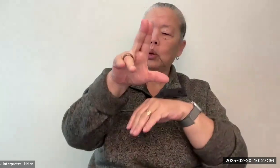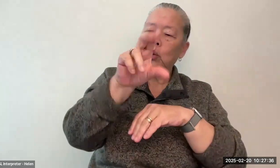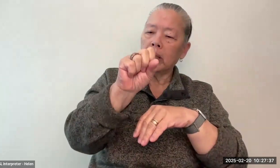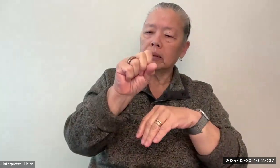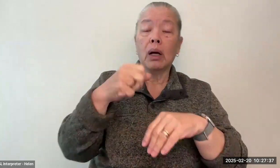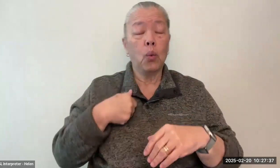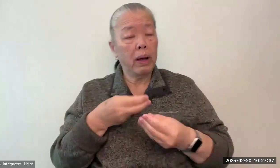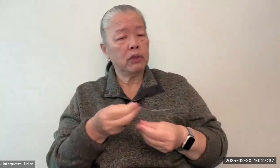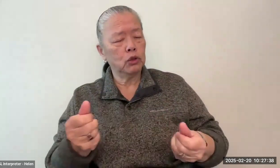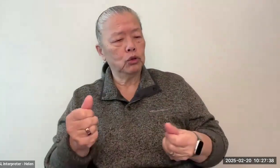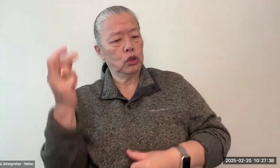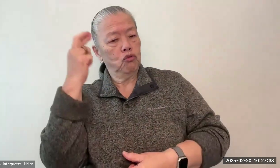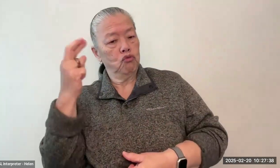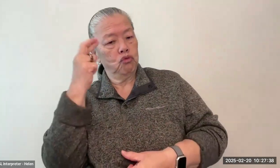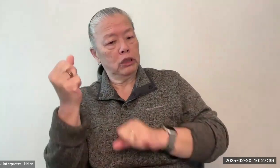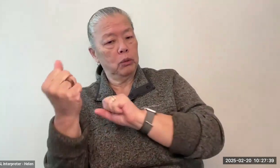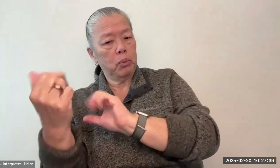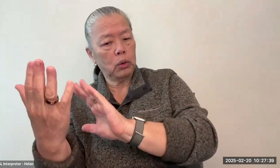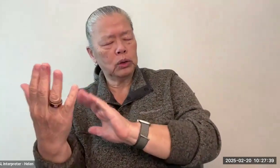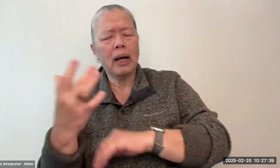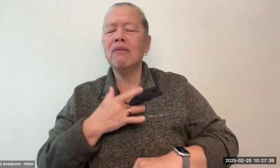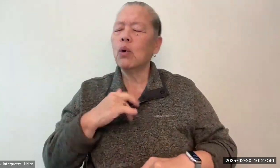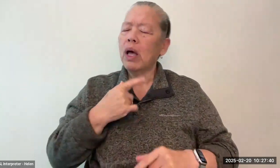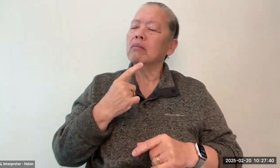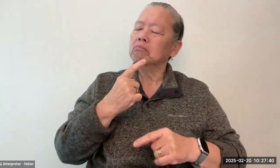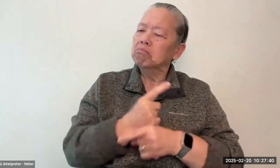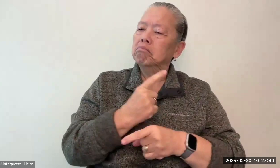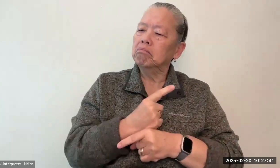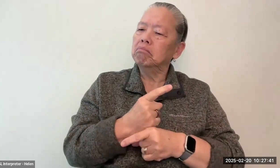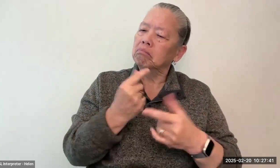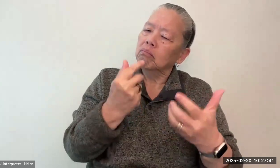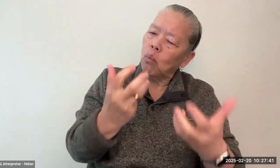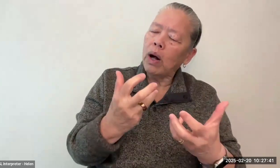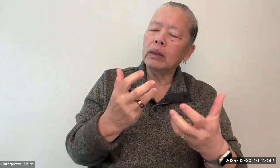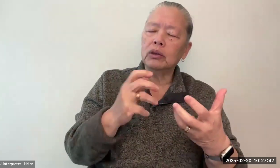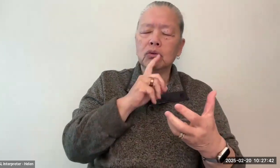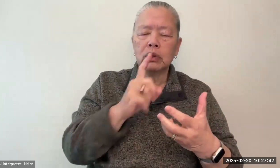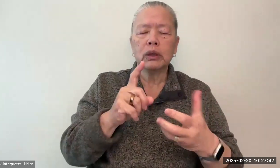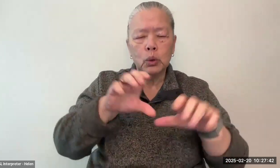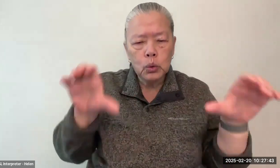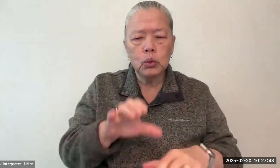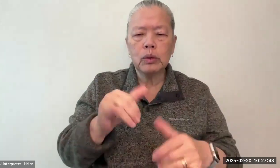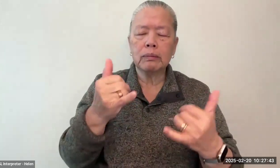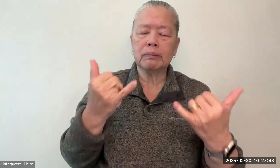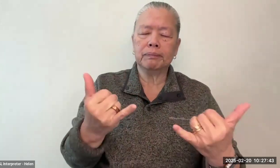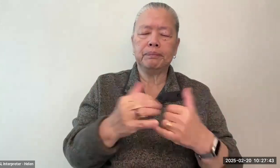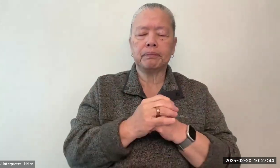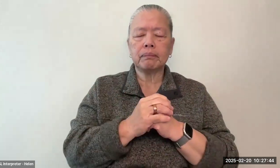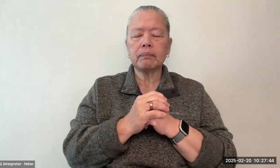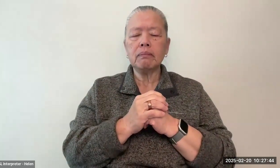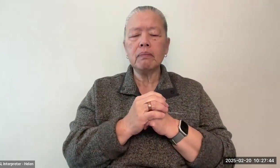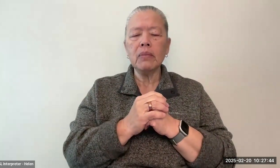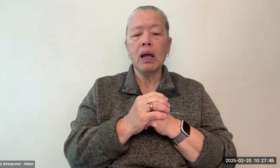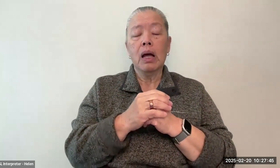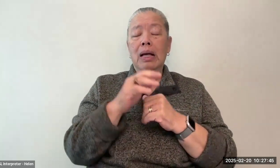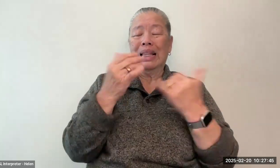to implement that solution in this moment. Our current Kairos time is the latest in a long